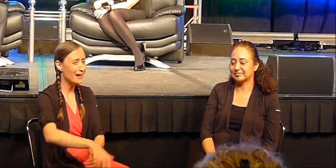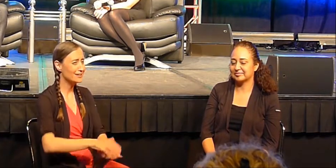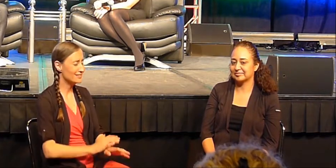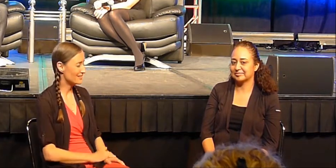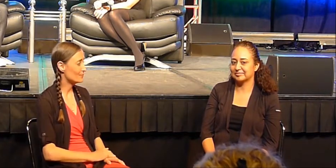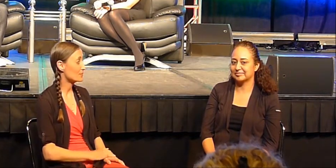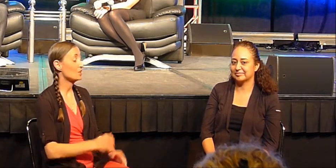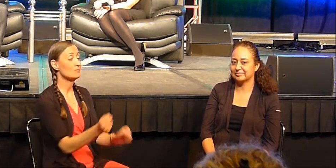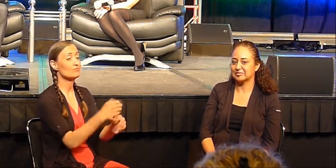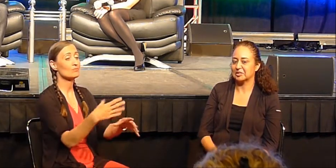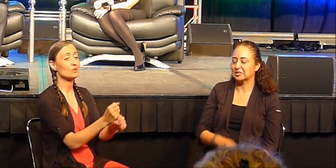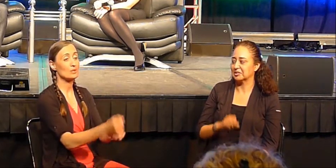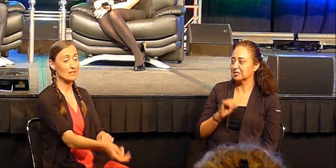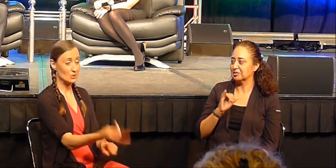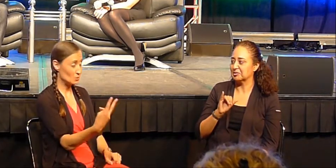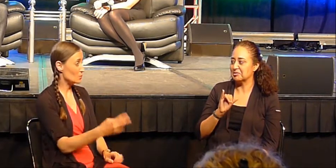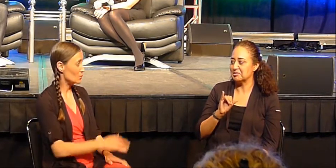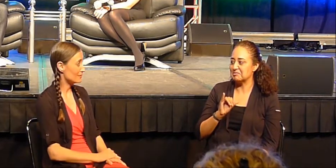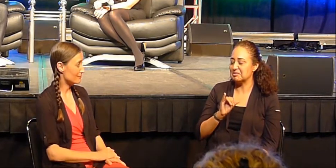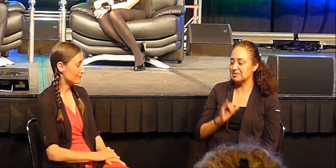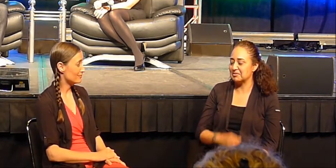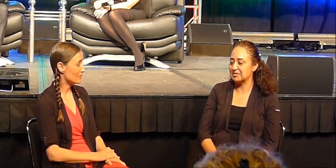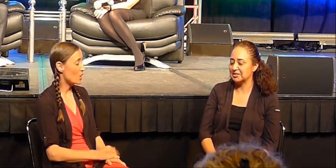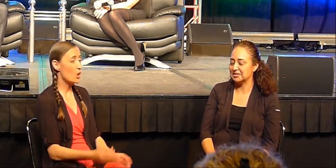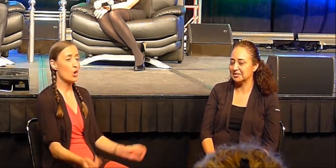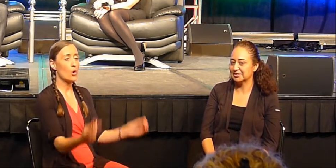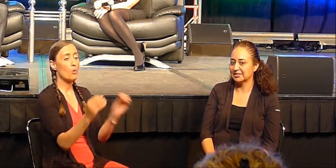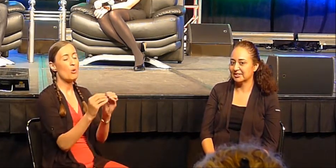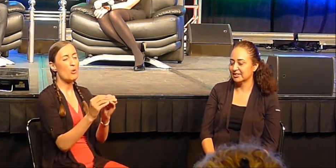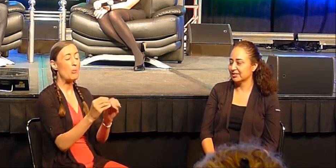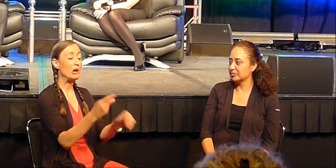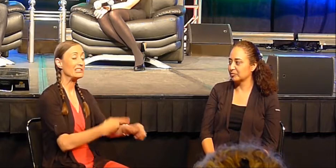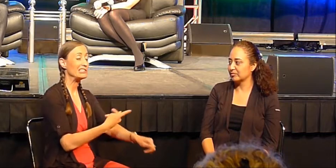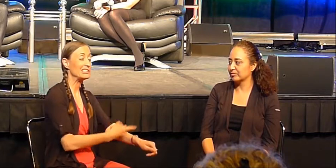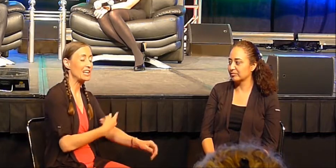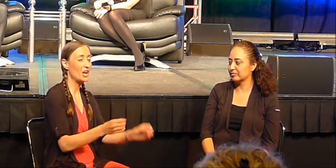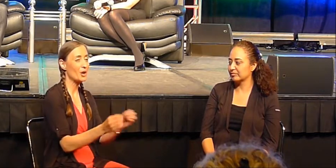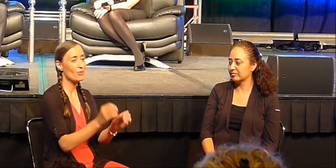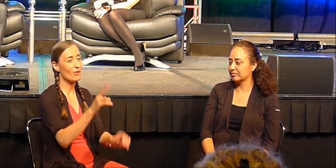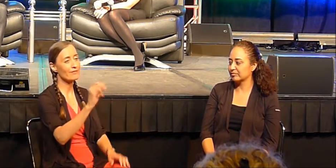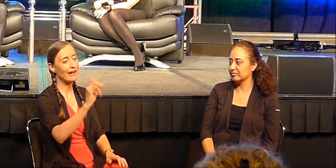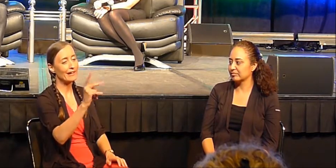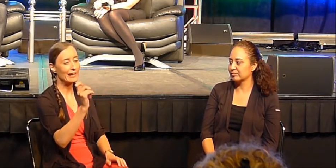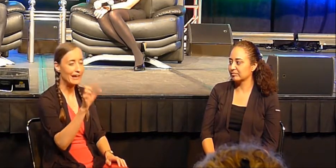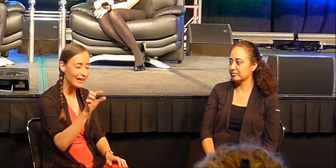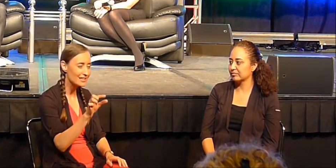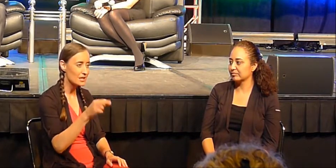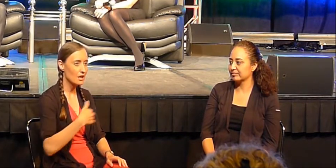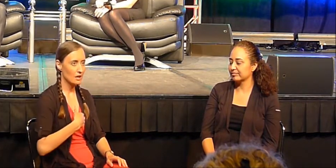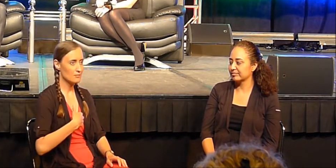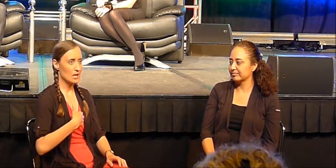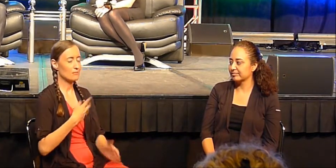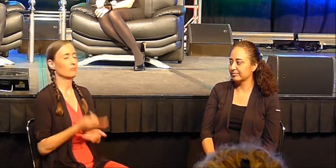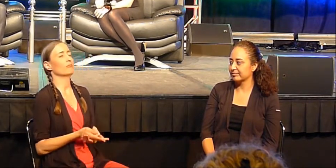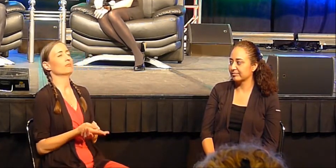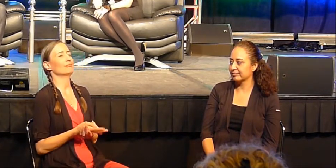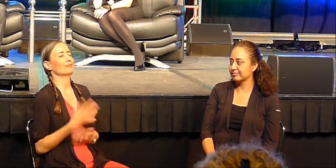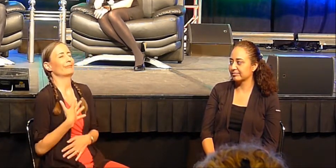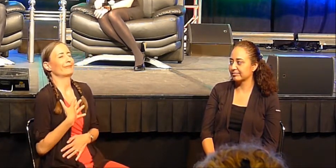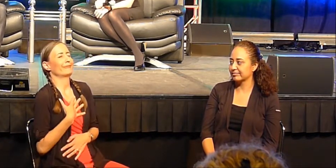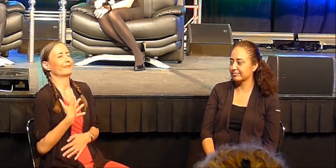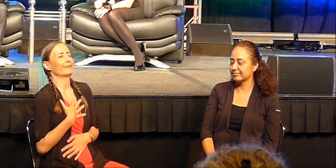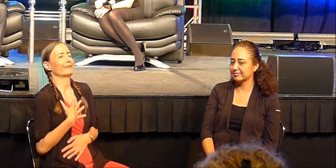Take 2. More sheep, more Vikings, whatever, and the whole thing crazy. I start laughing. Of course, I'm supposed to be playing dead.